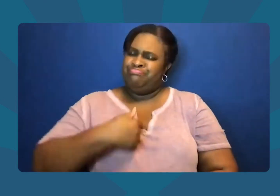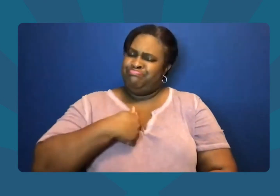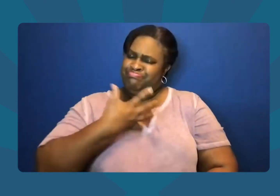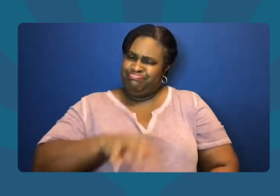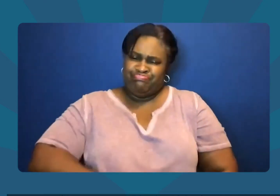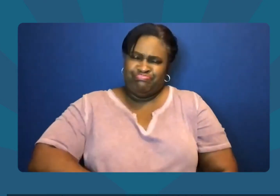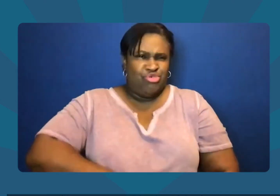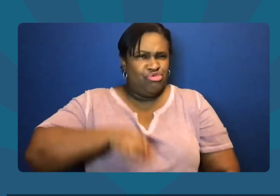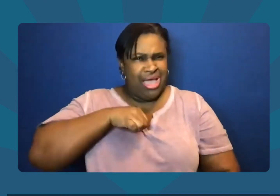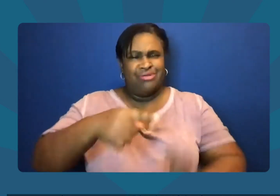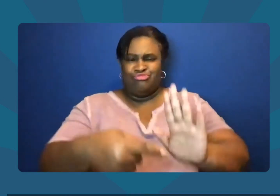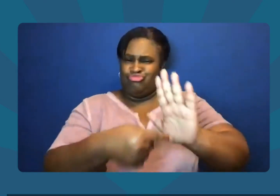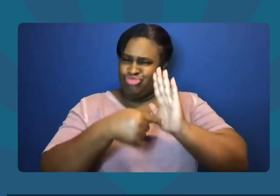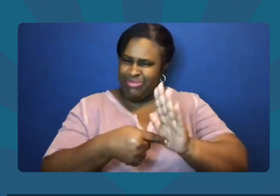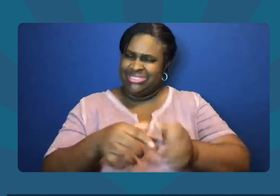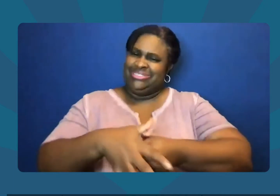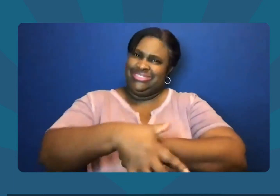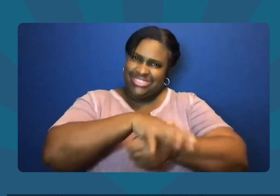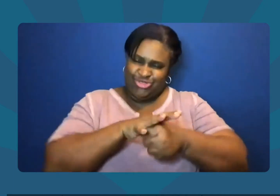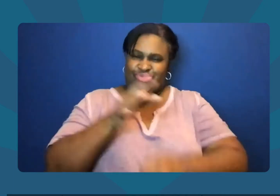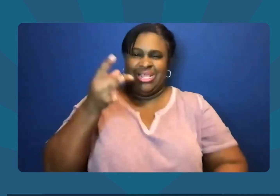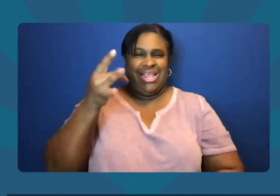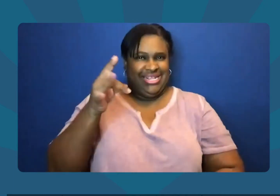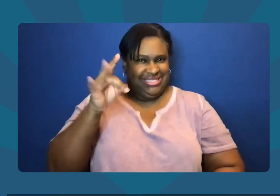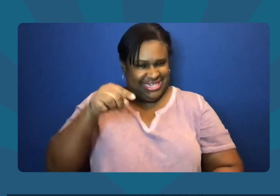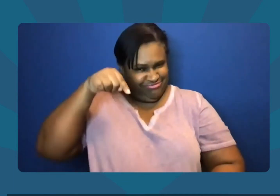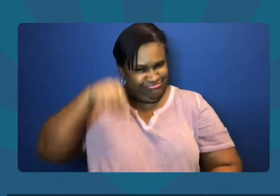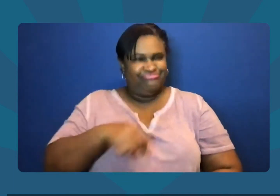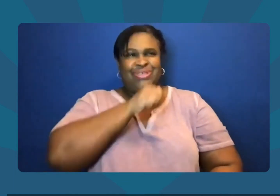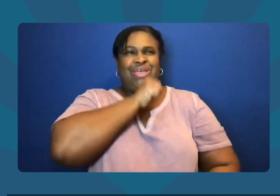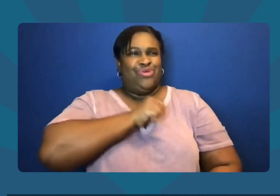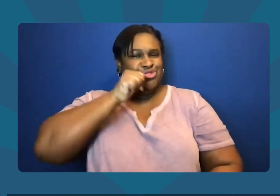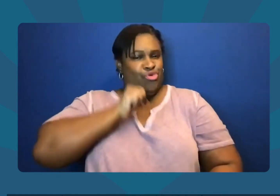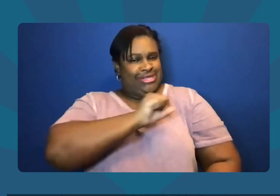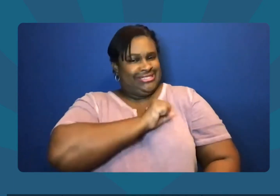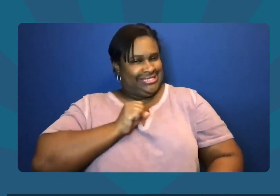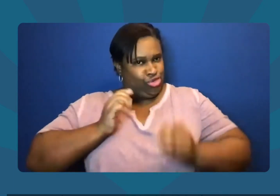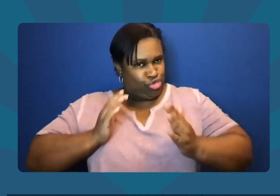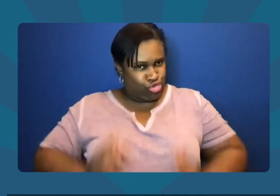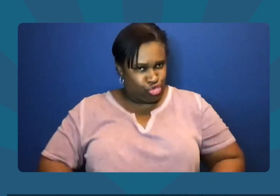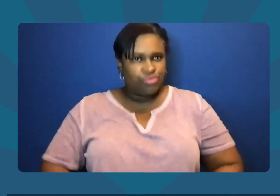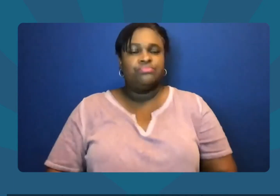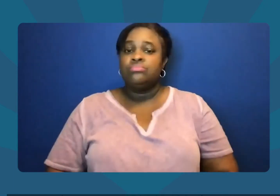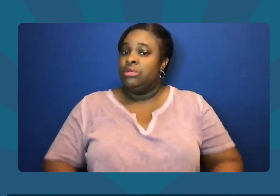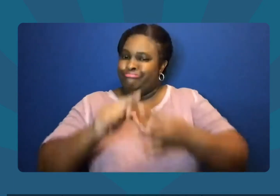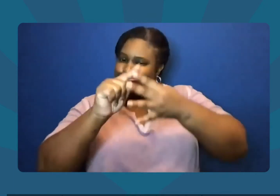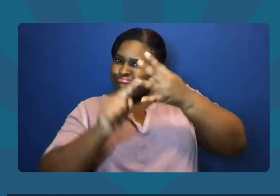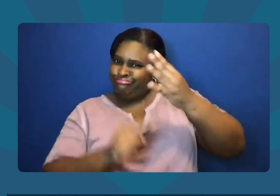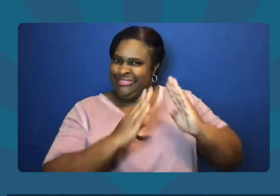www.seanbowie4az.com. I am proud to represent District 18 in the State Senate,